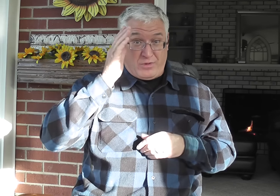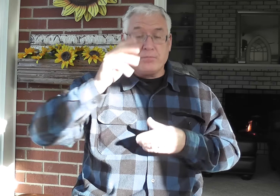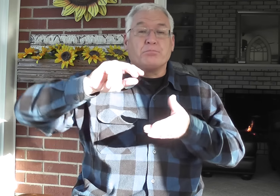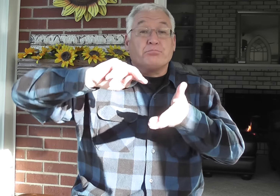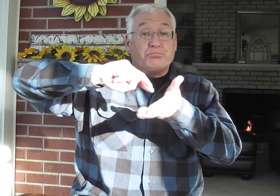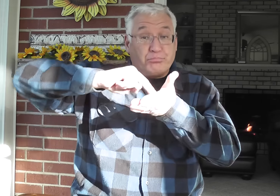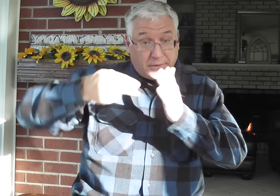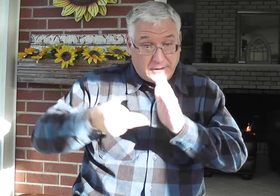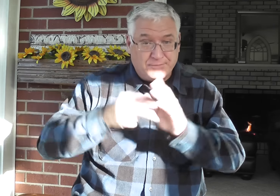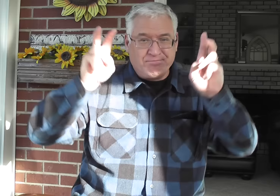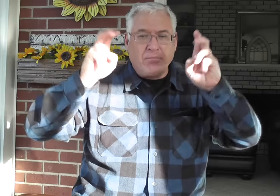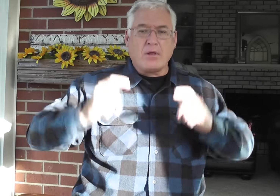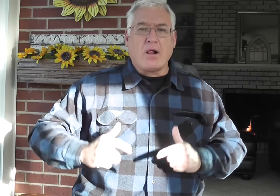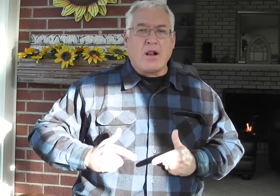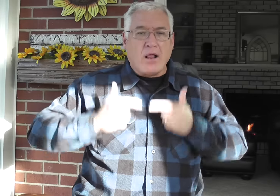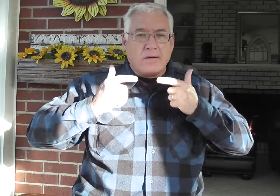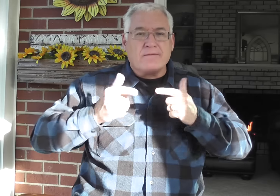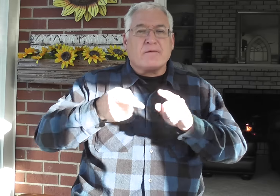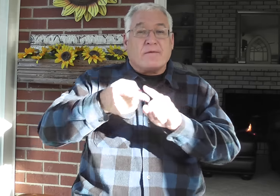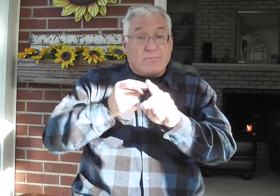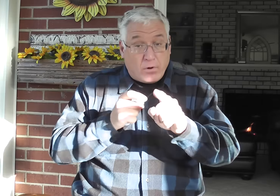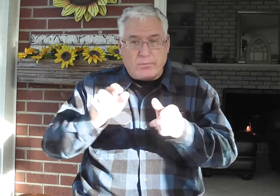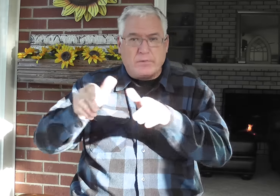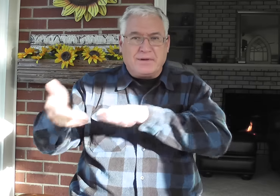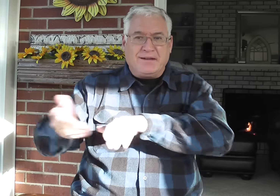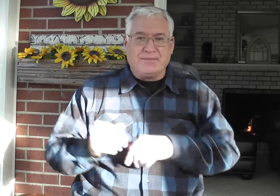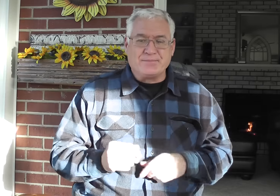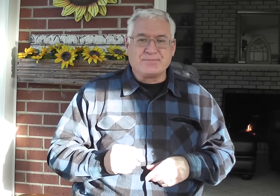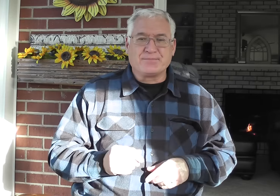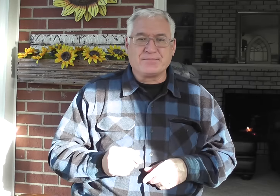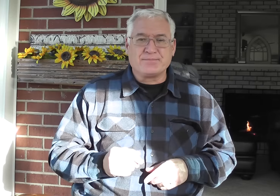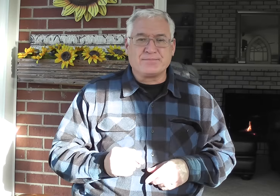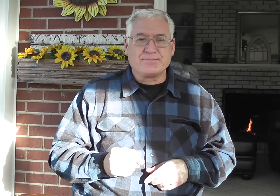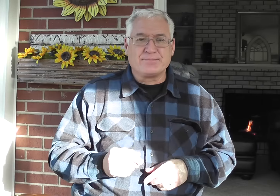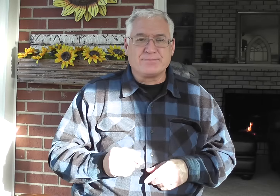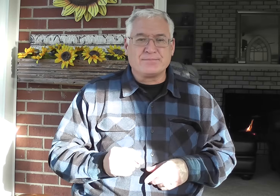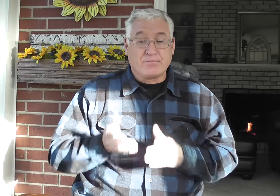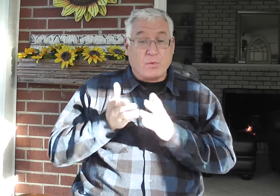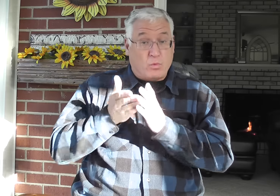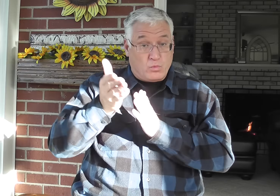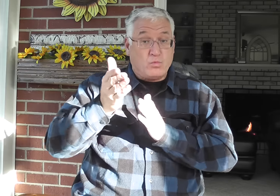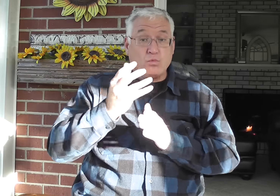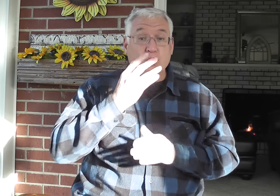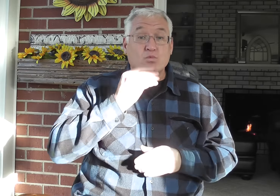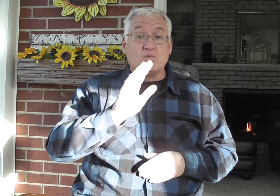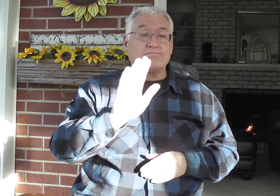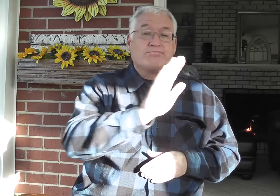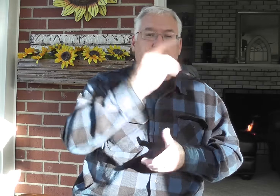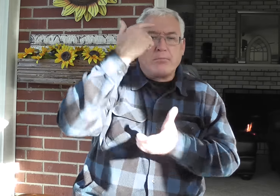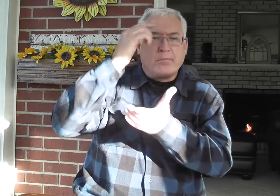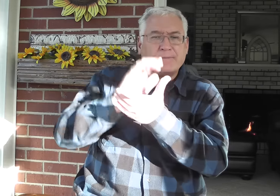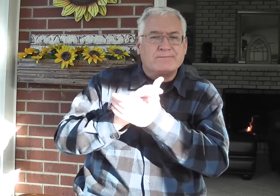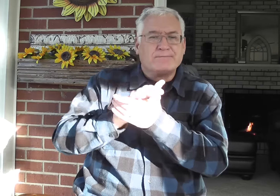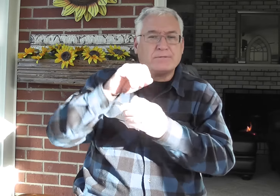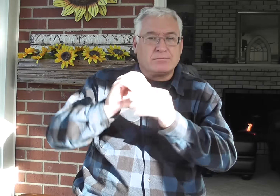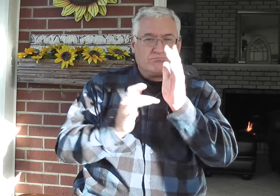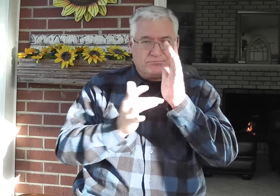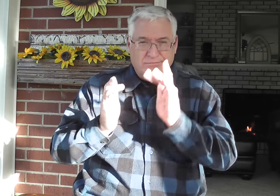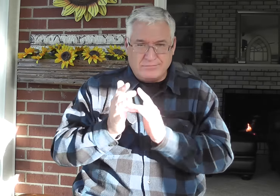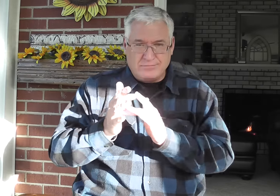Jews' inclusion, meaning they are being alive from the dead. The Jews